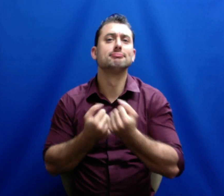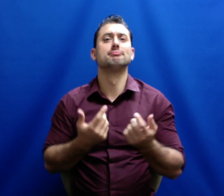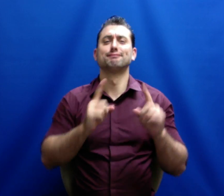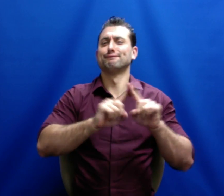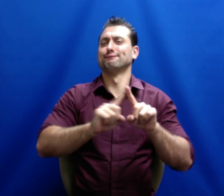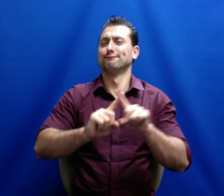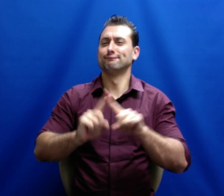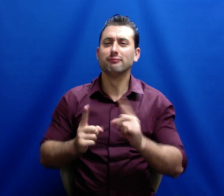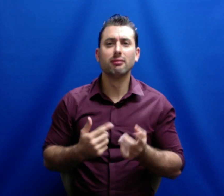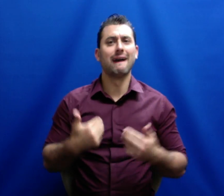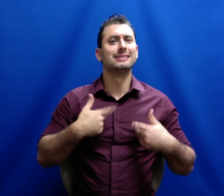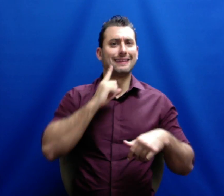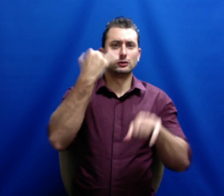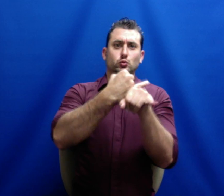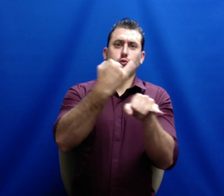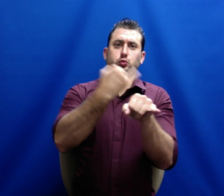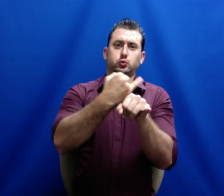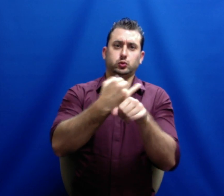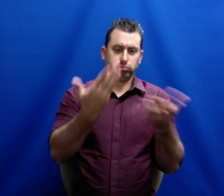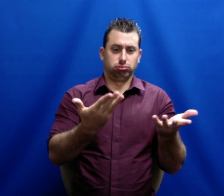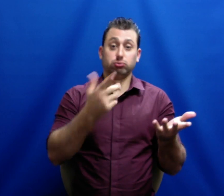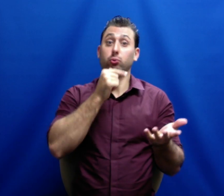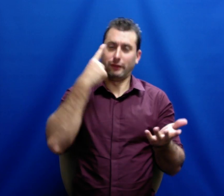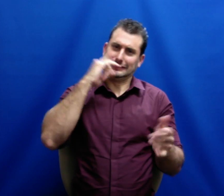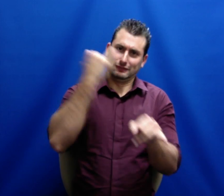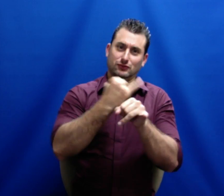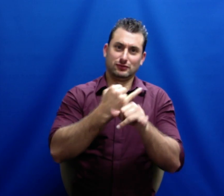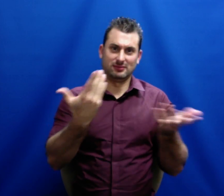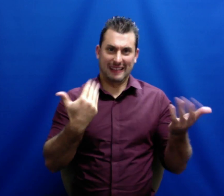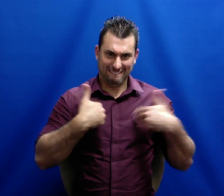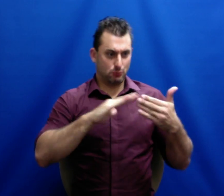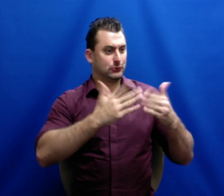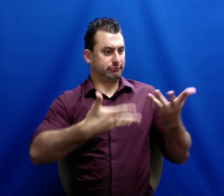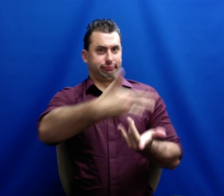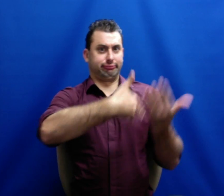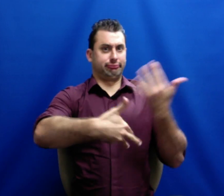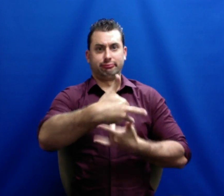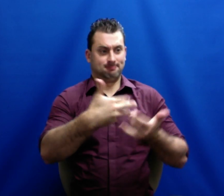supports. They have schools for the deaf. They have communities.